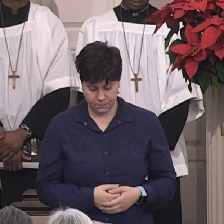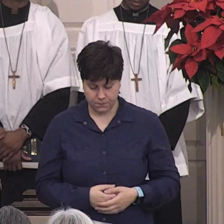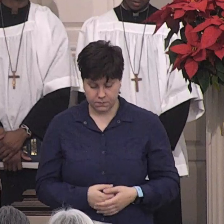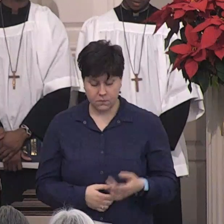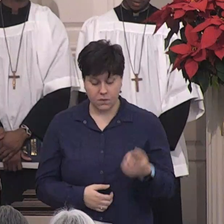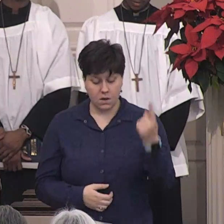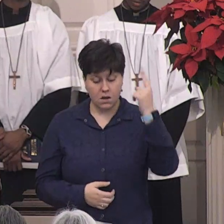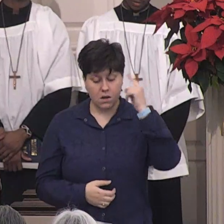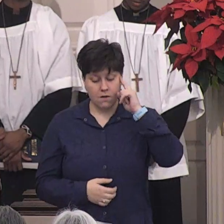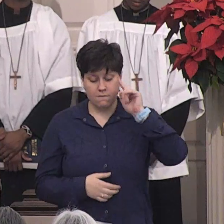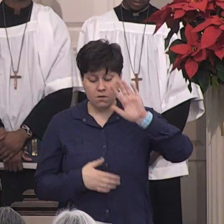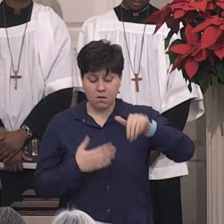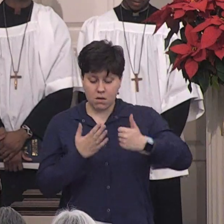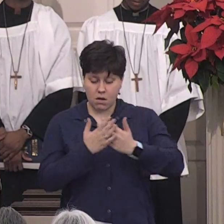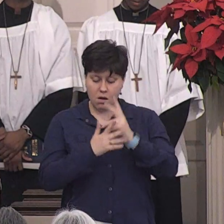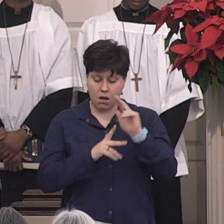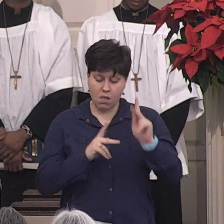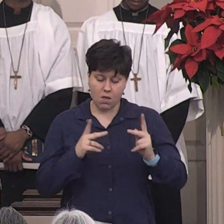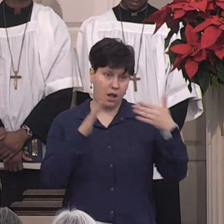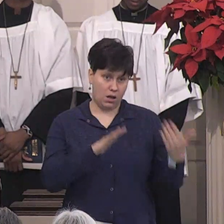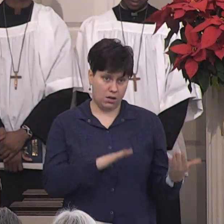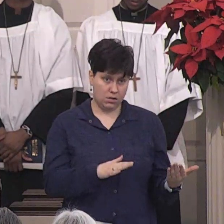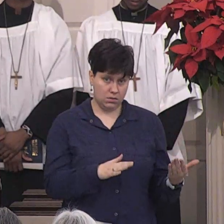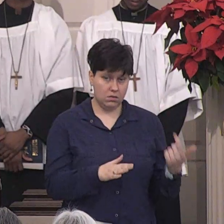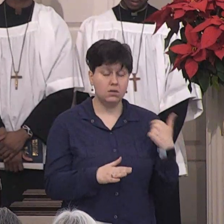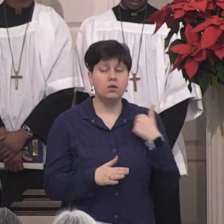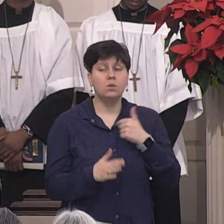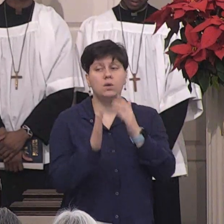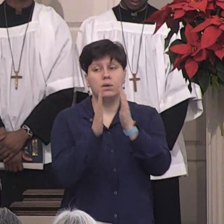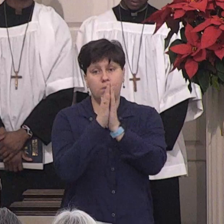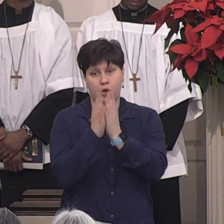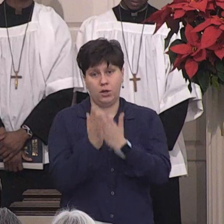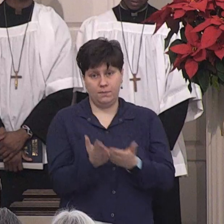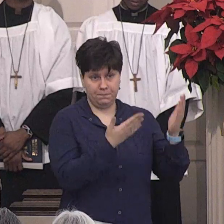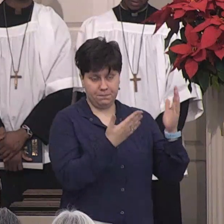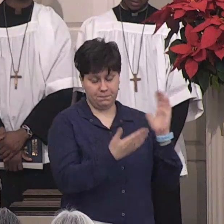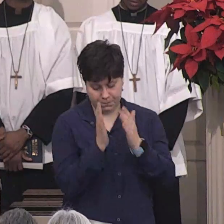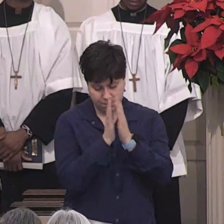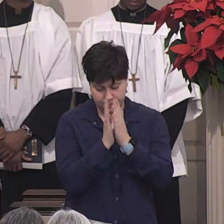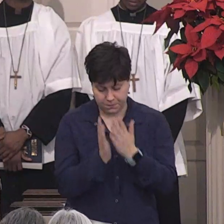For all those who have died, we pray to the Lord.